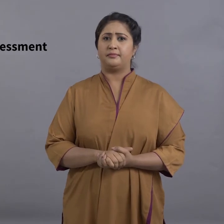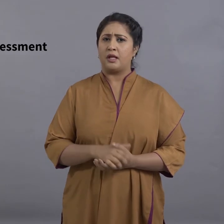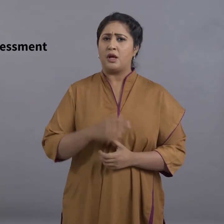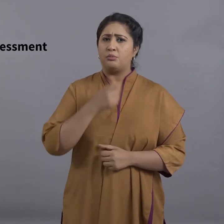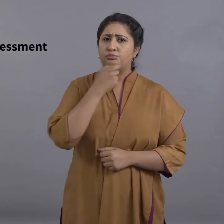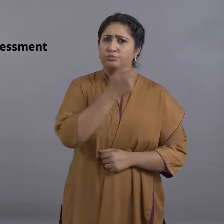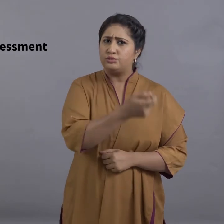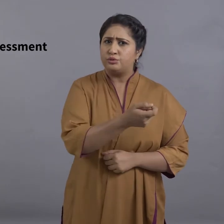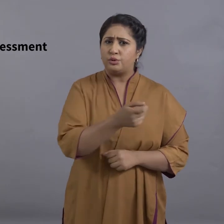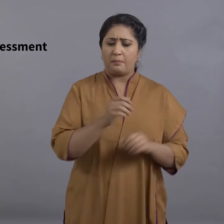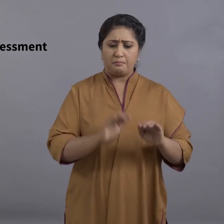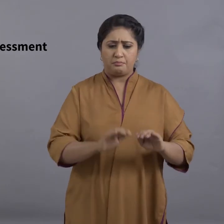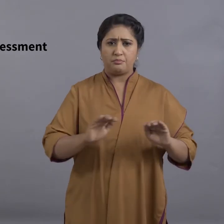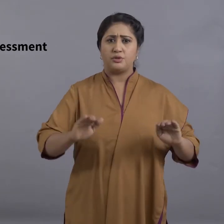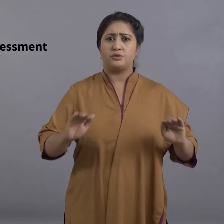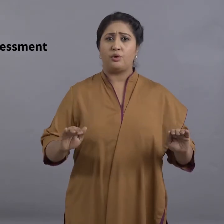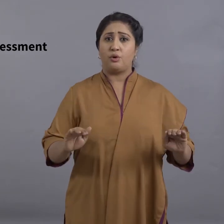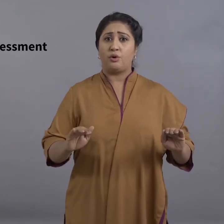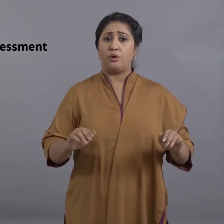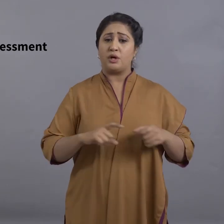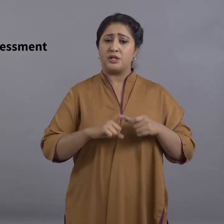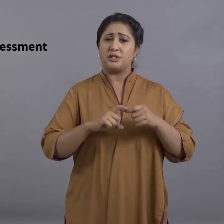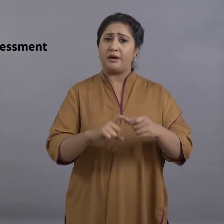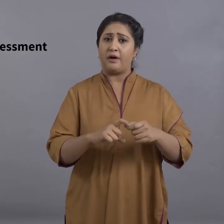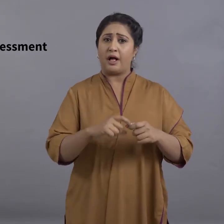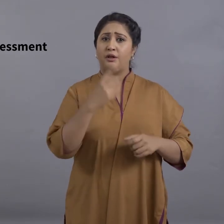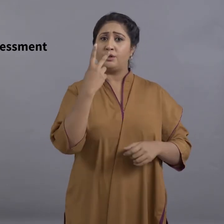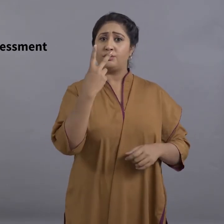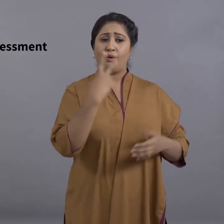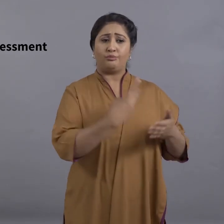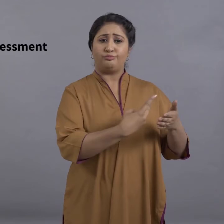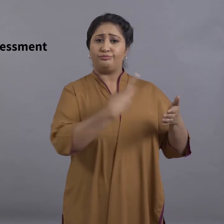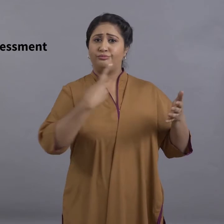Ask the student to solve any 2 sums.